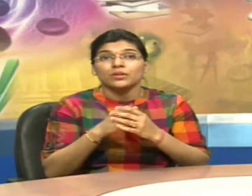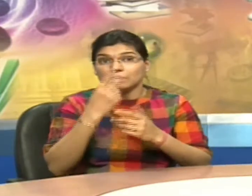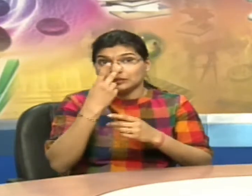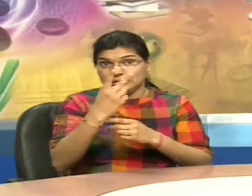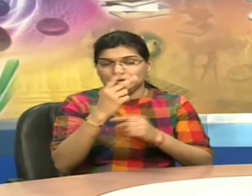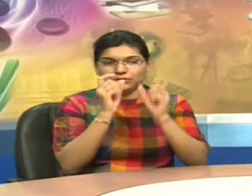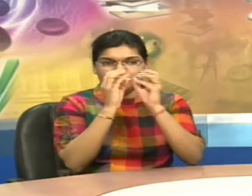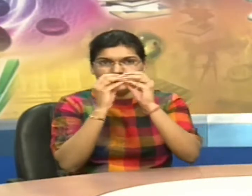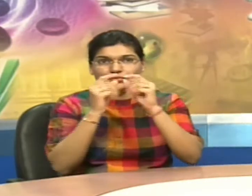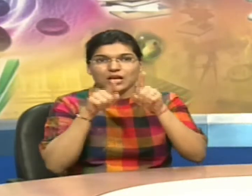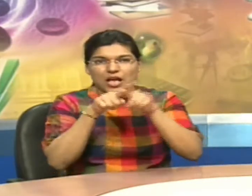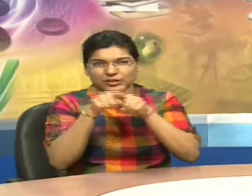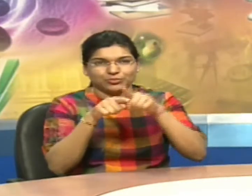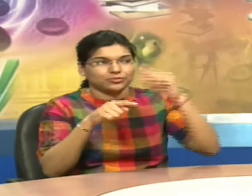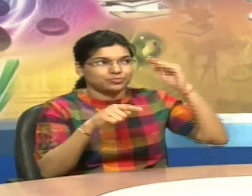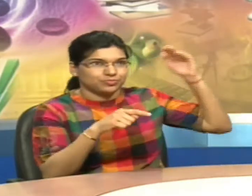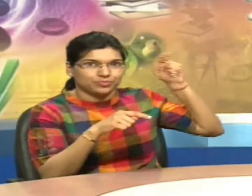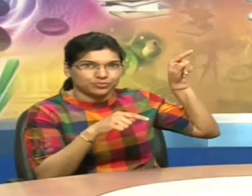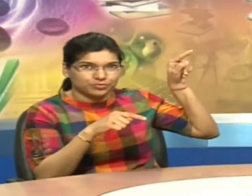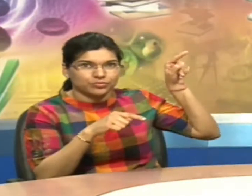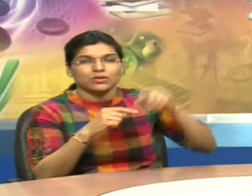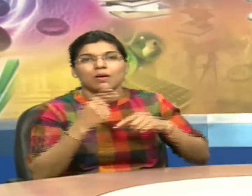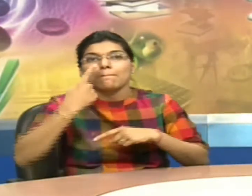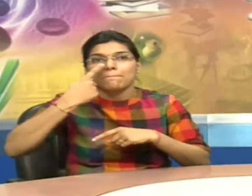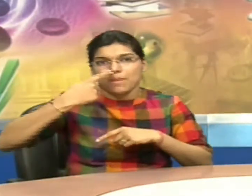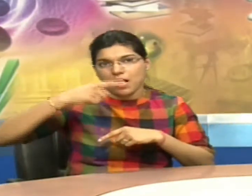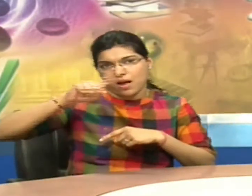First word is mother